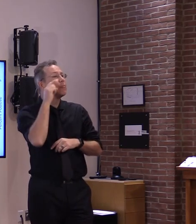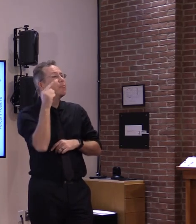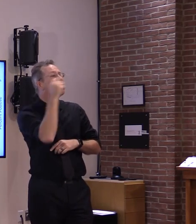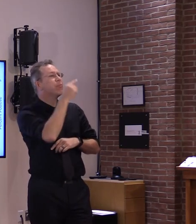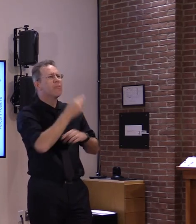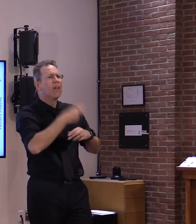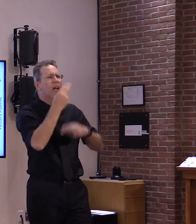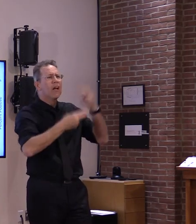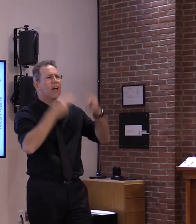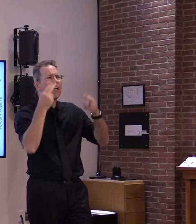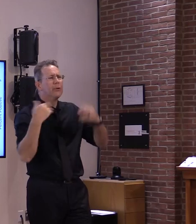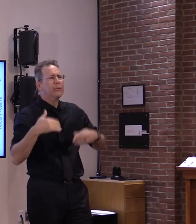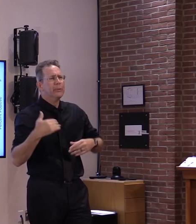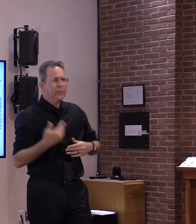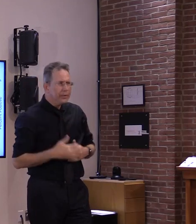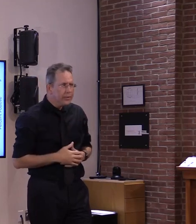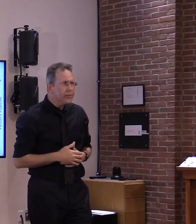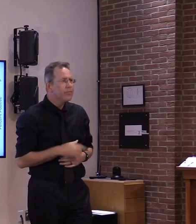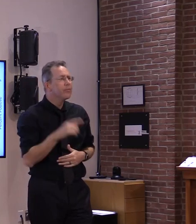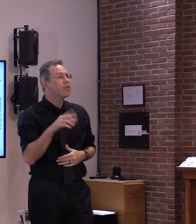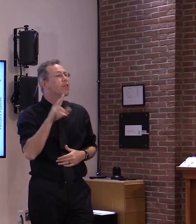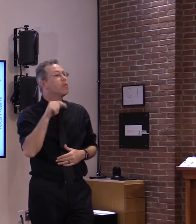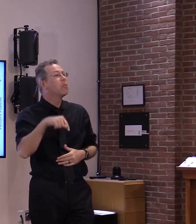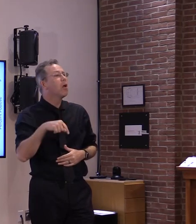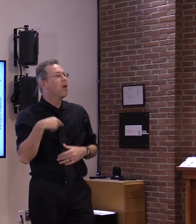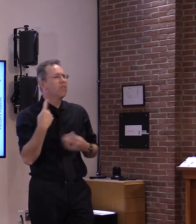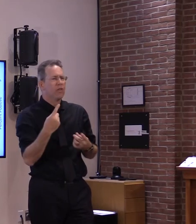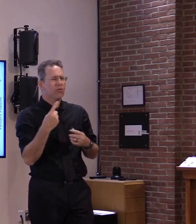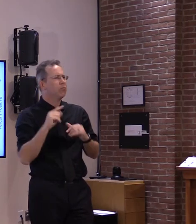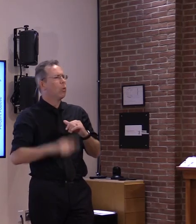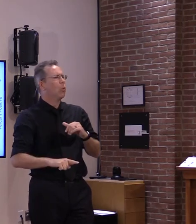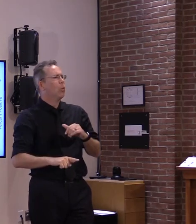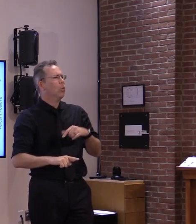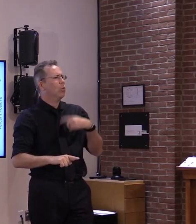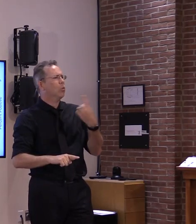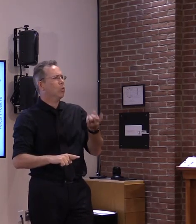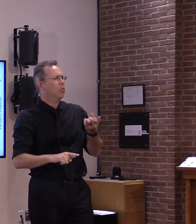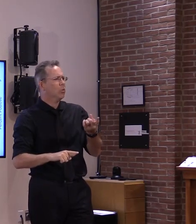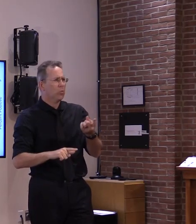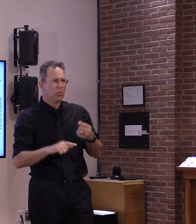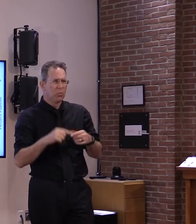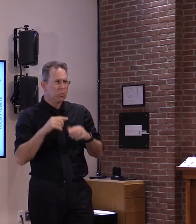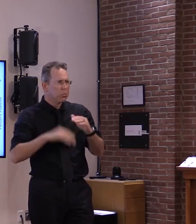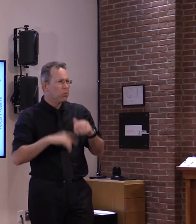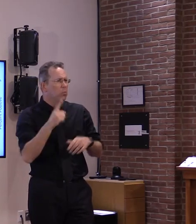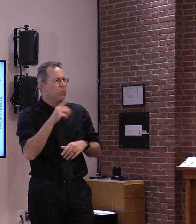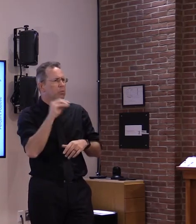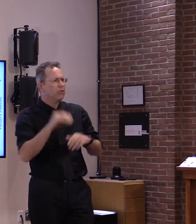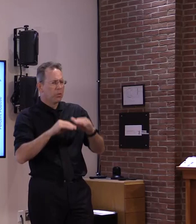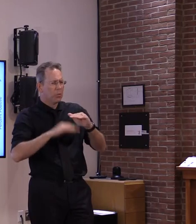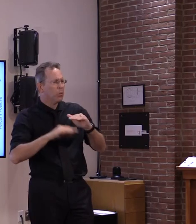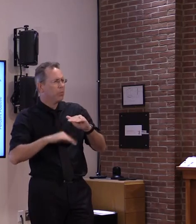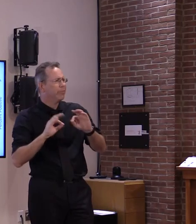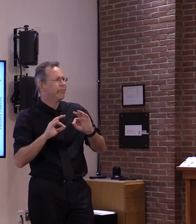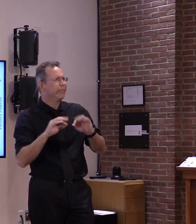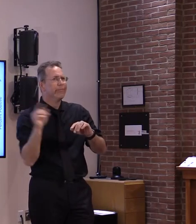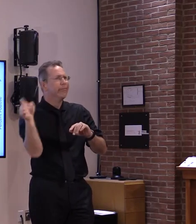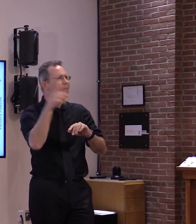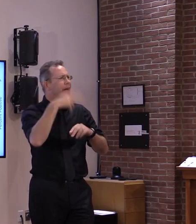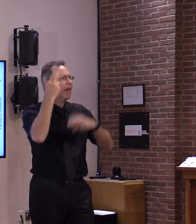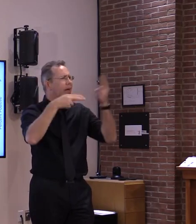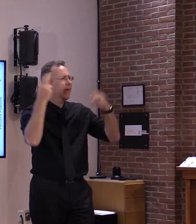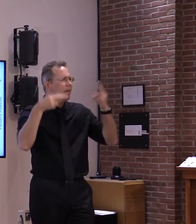Vermont forever has been in a very low place, below 1%. You can see there's been some uptick in the